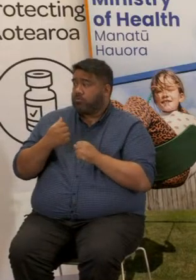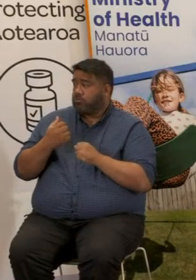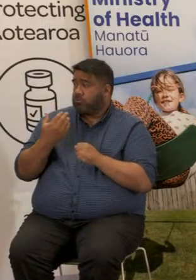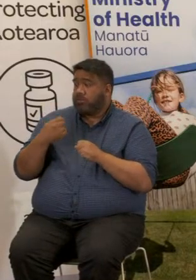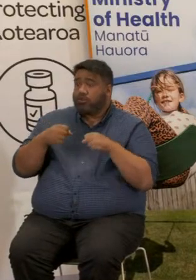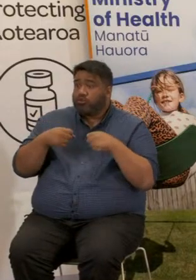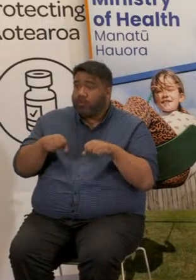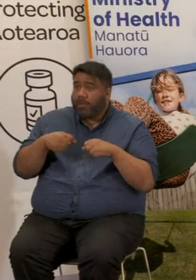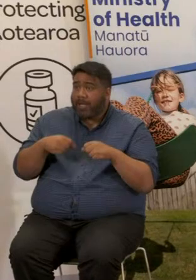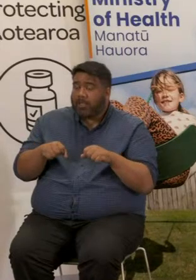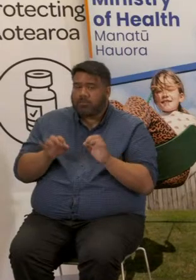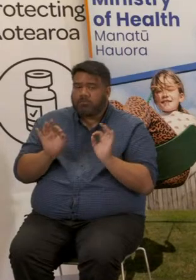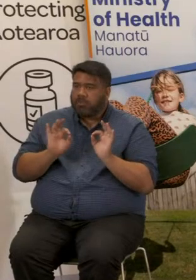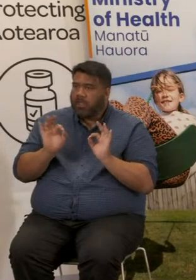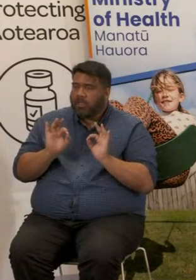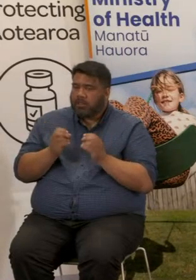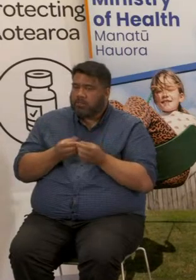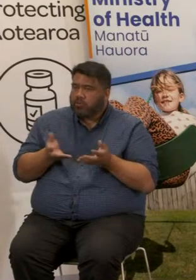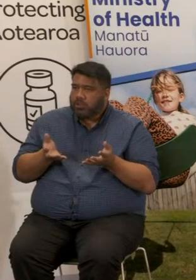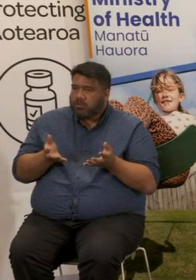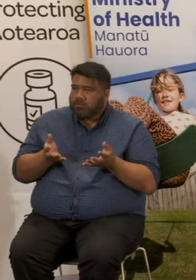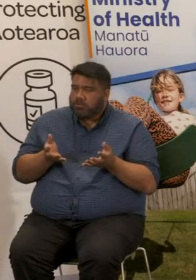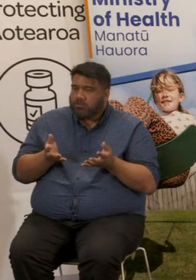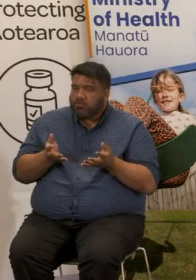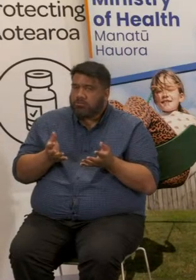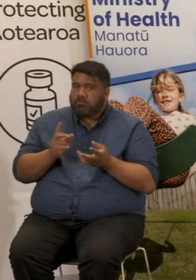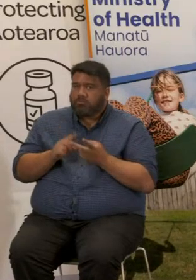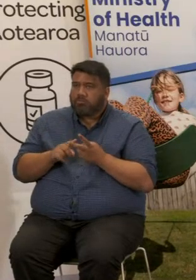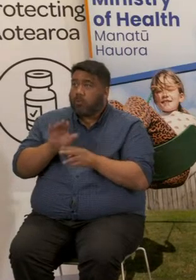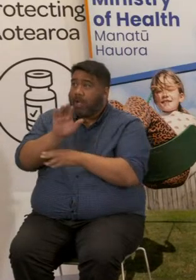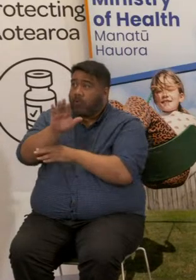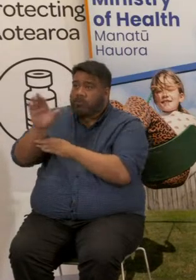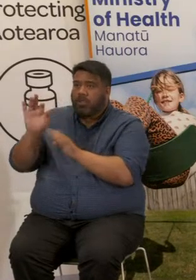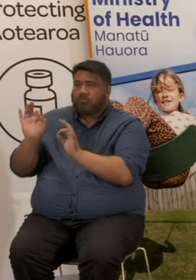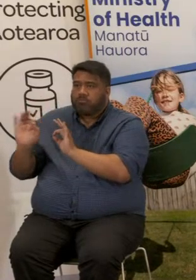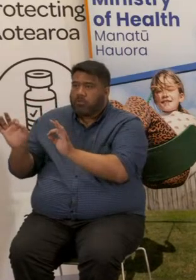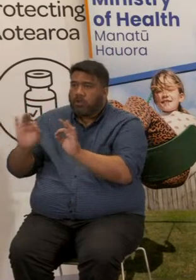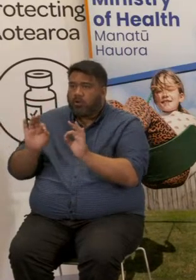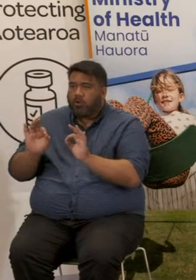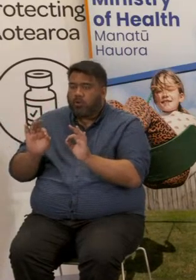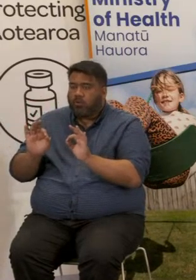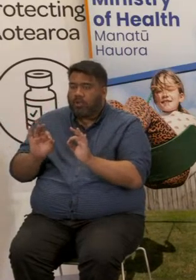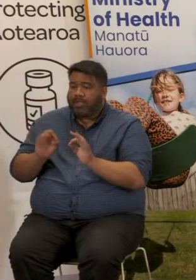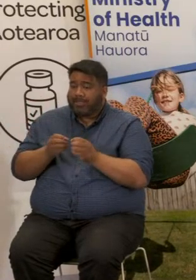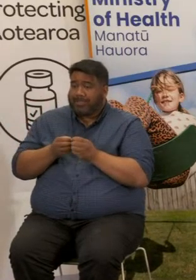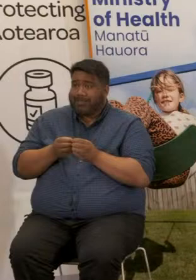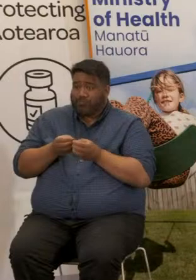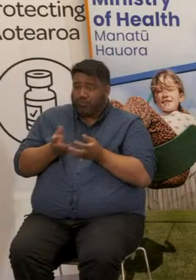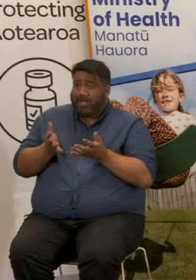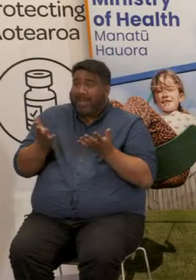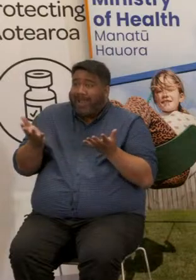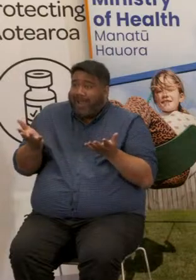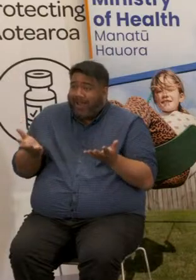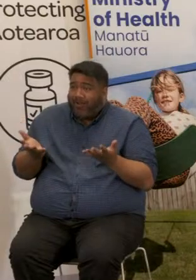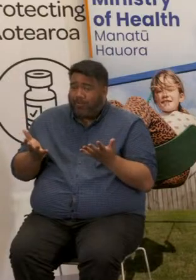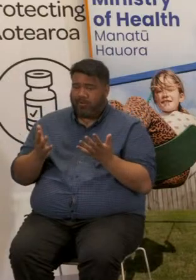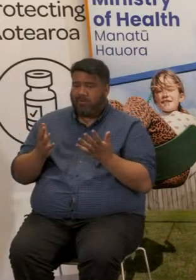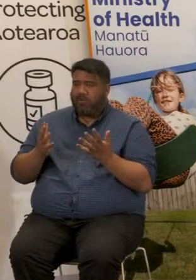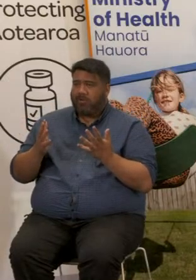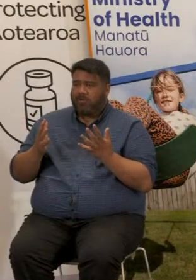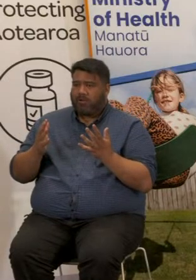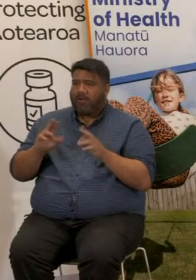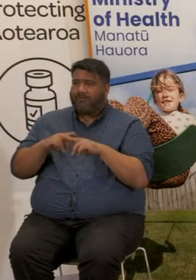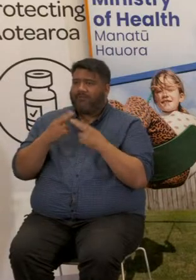those large settings. We're not seeing people getting infected outdoors. It's in household gatherings, so whānau getting